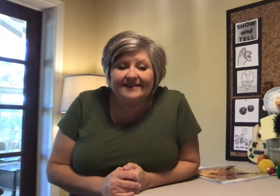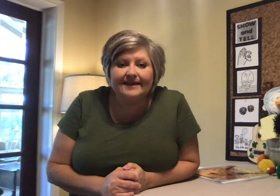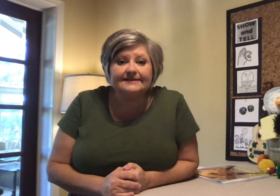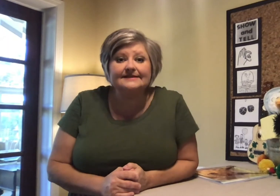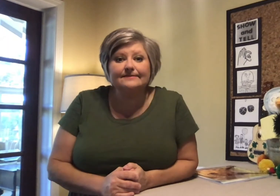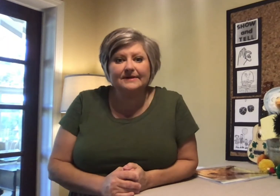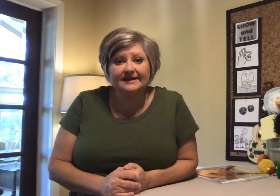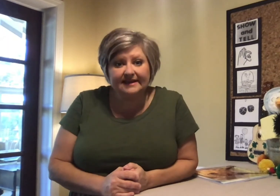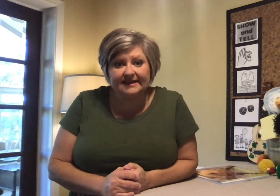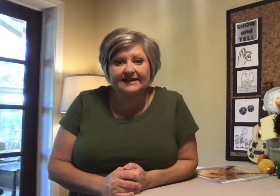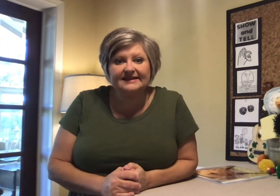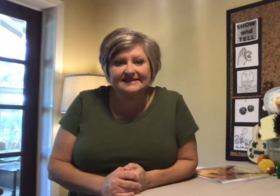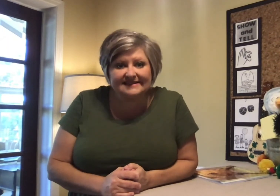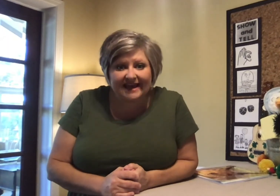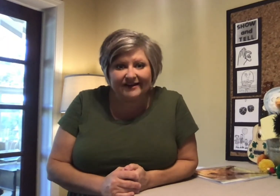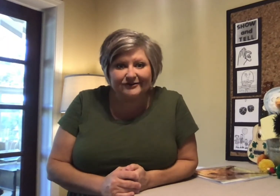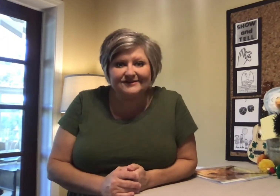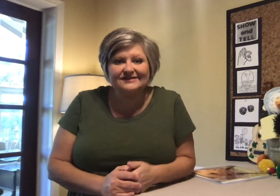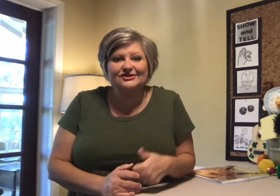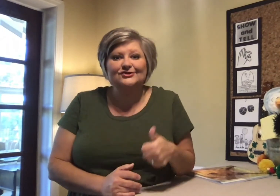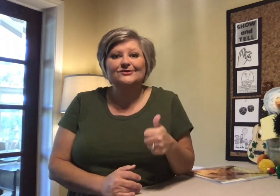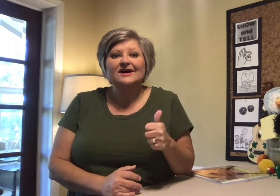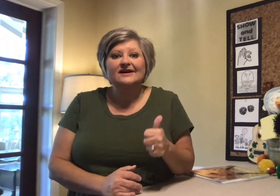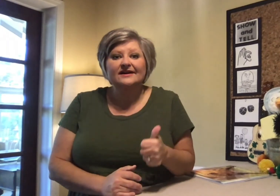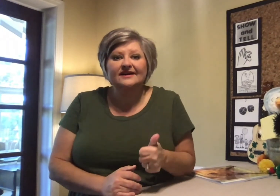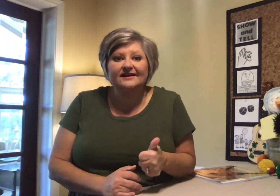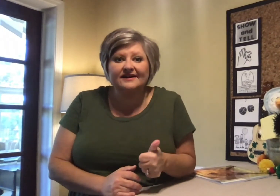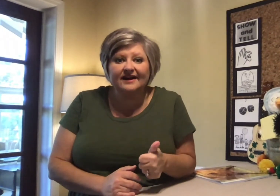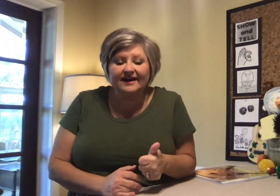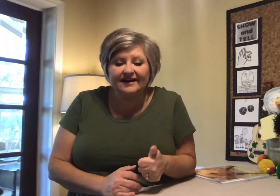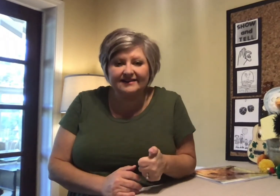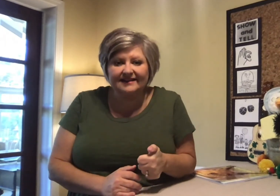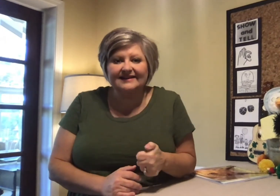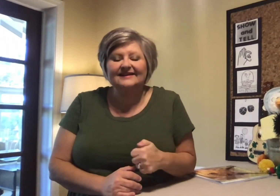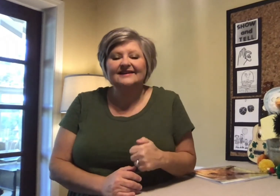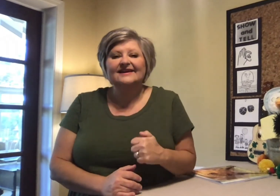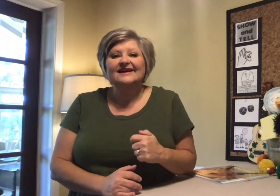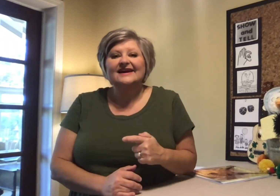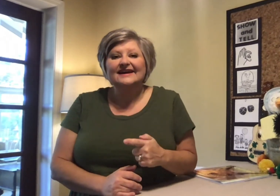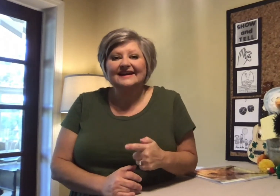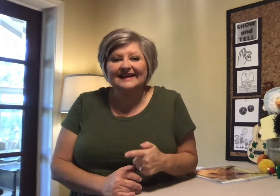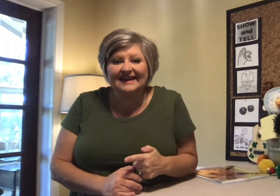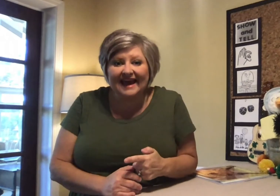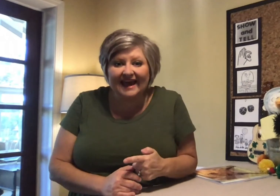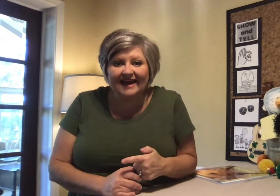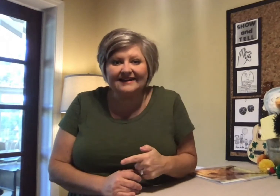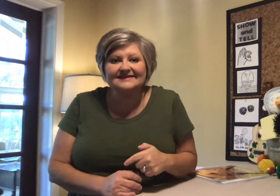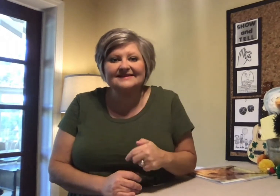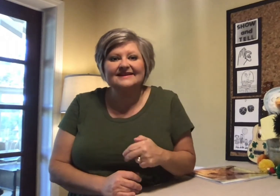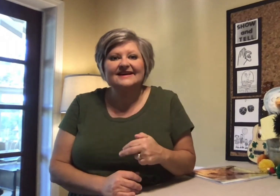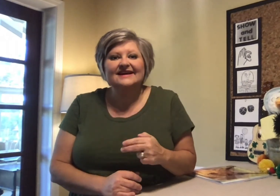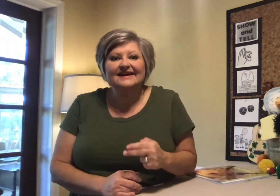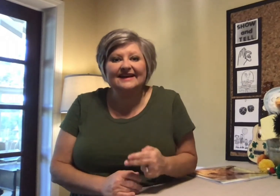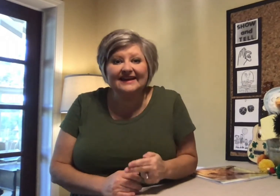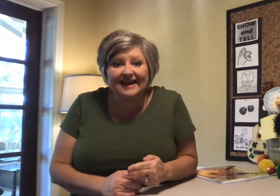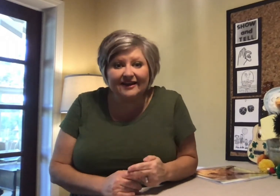That's the beginning sound to cuddly cat